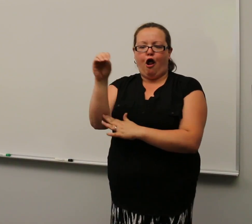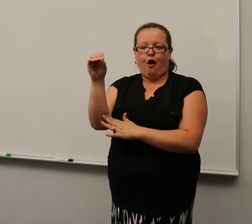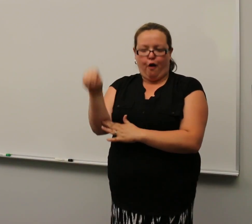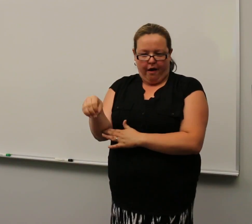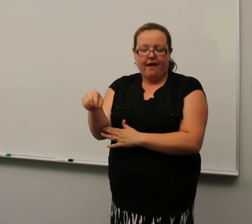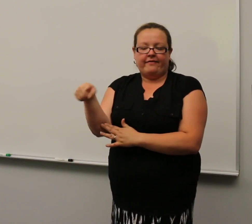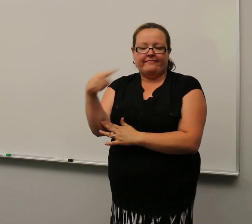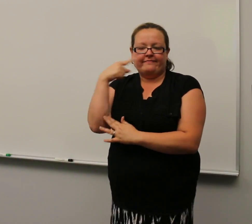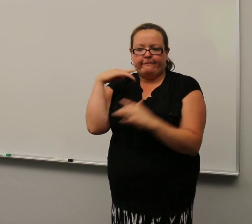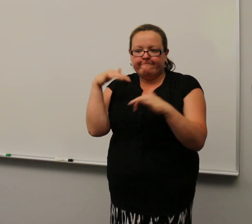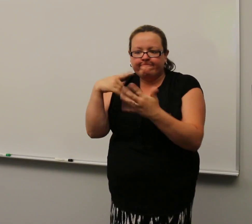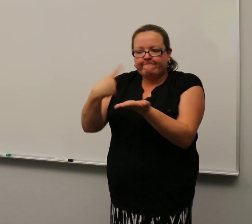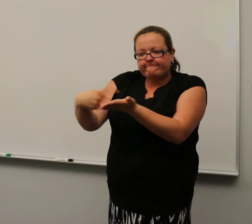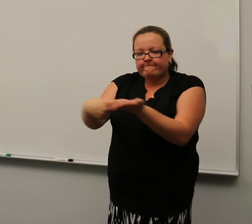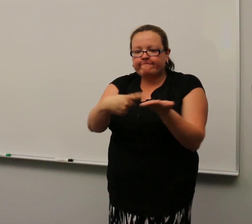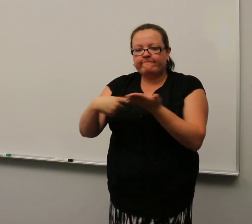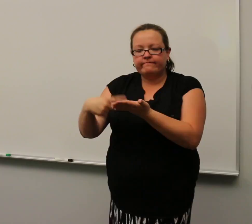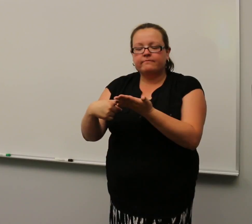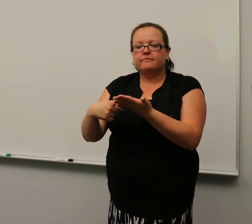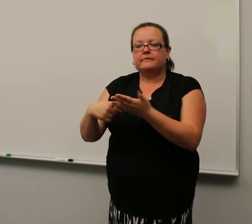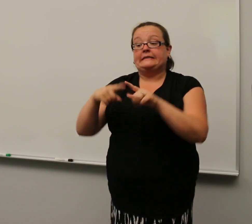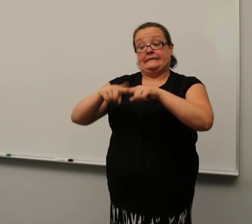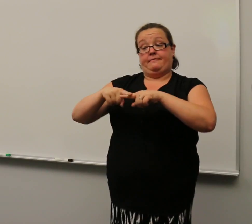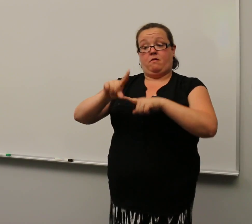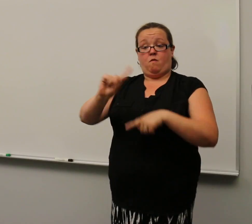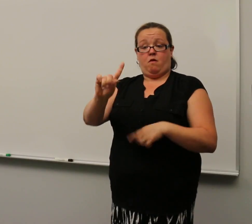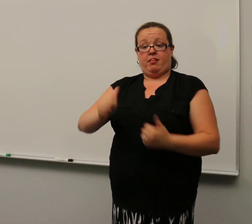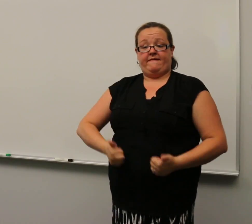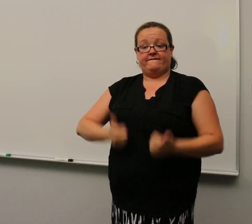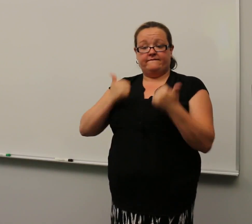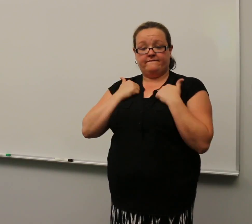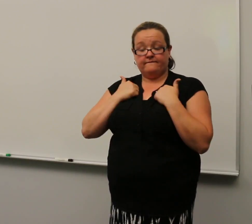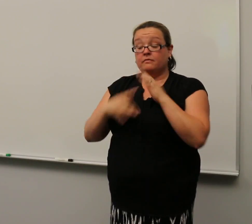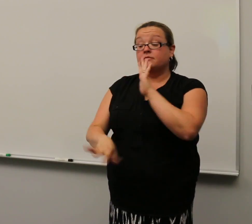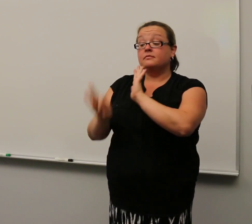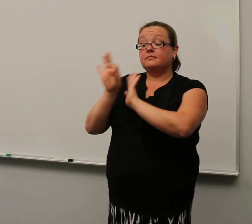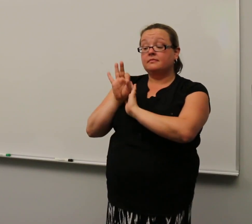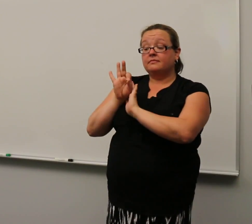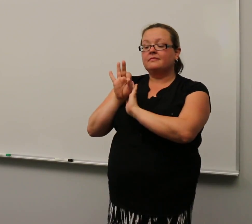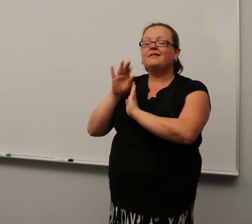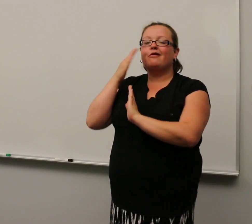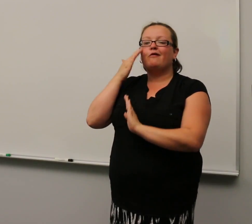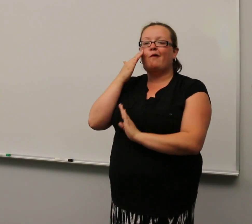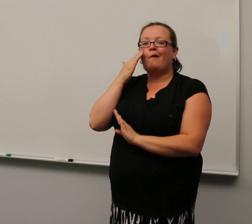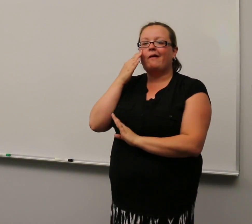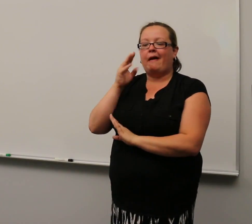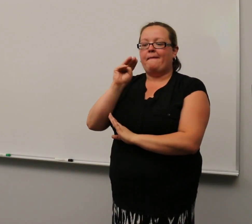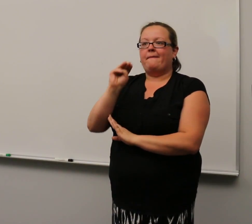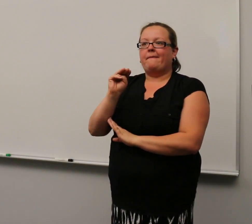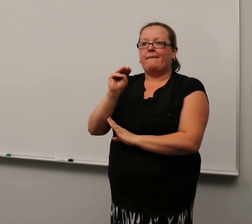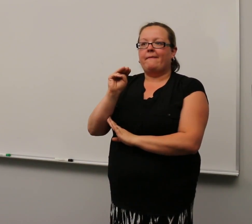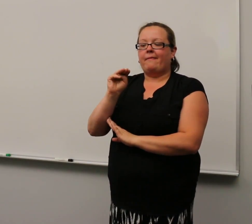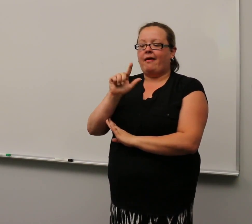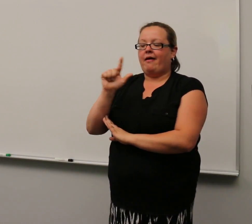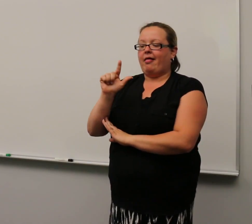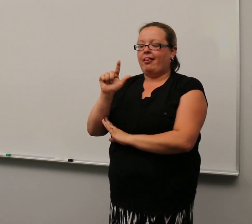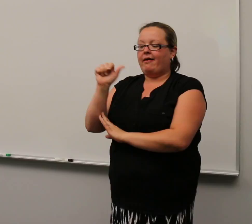live, the provincial or territorial elected representatives are known as members of the Legislative Assembly, members of